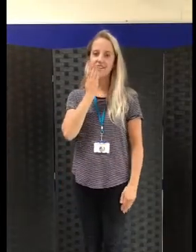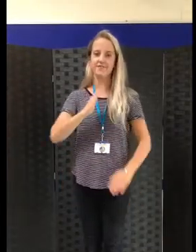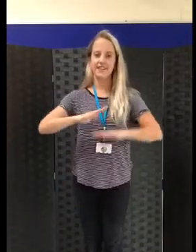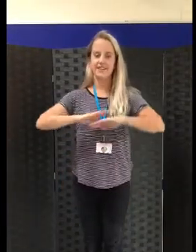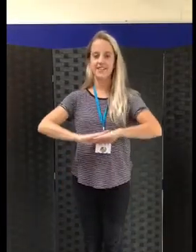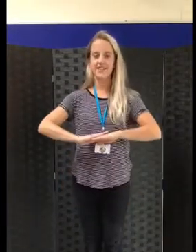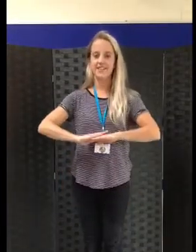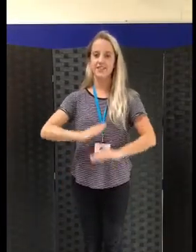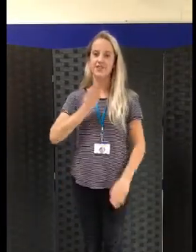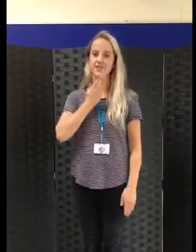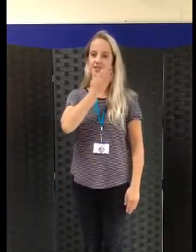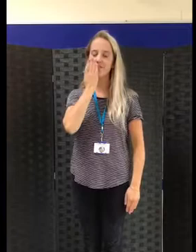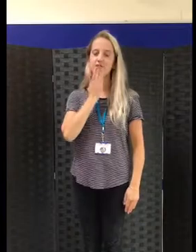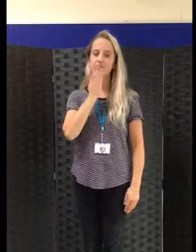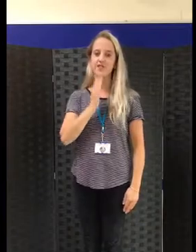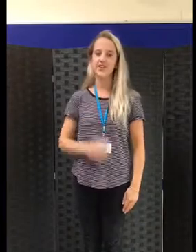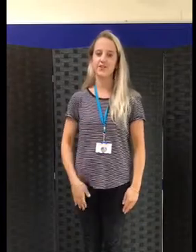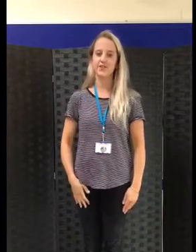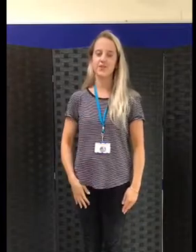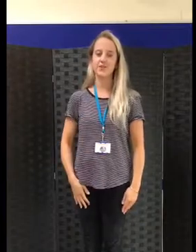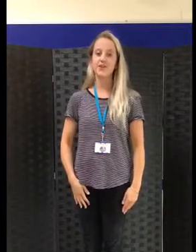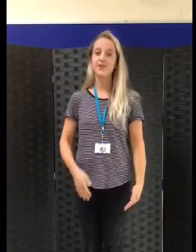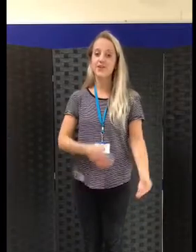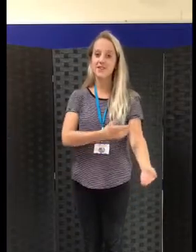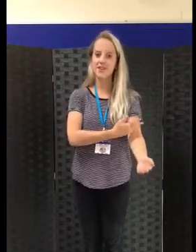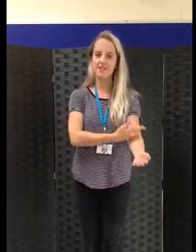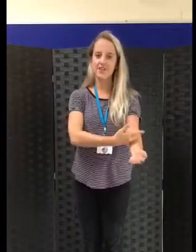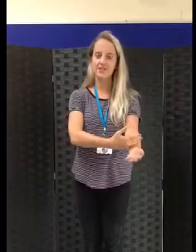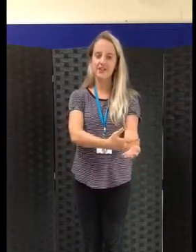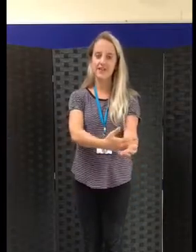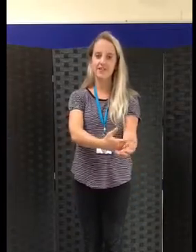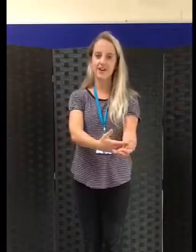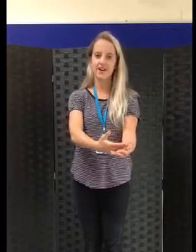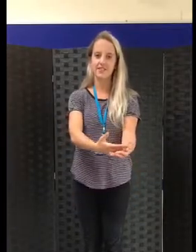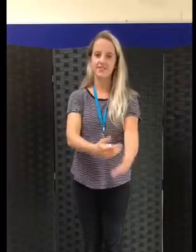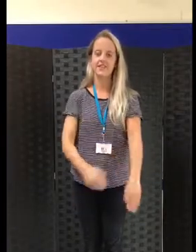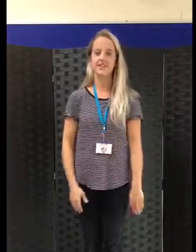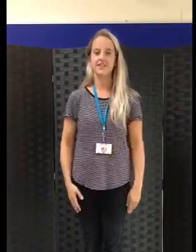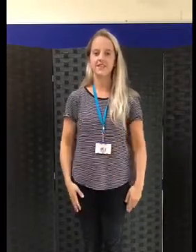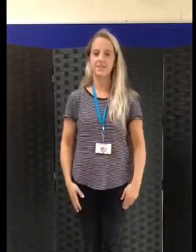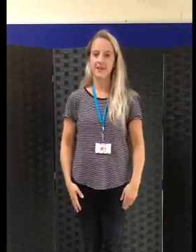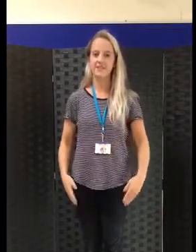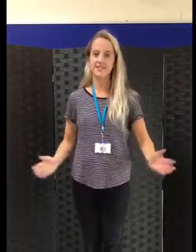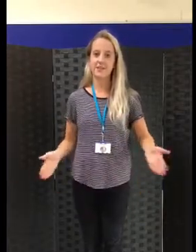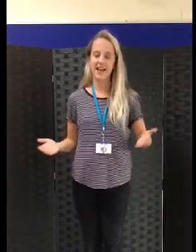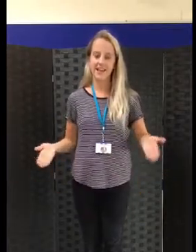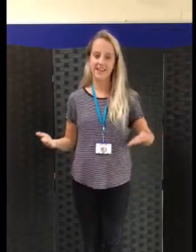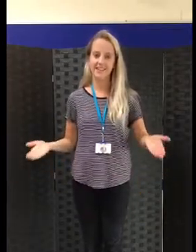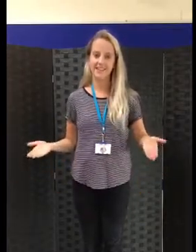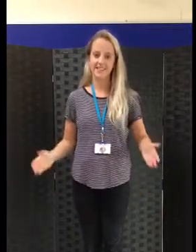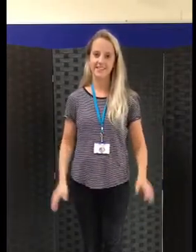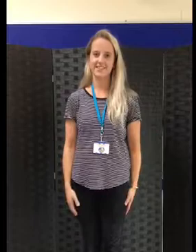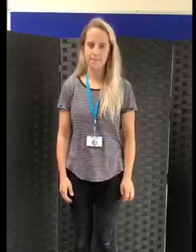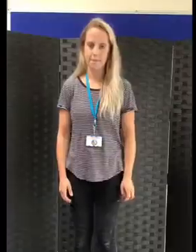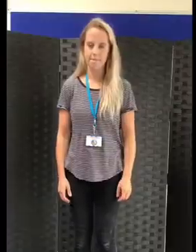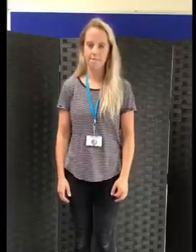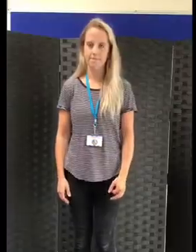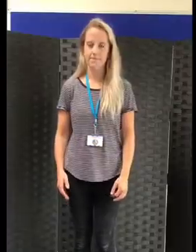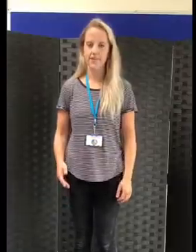The nursery sits on the school field with lots of lovely green grass and space to play.